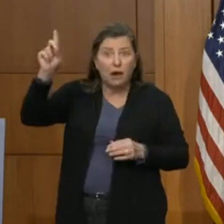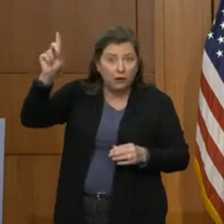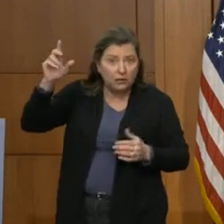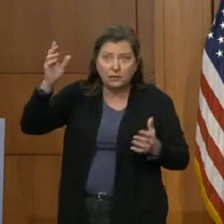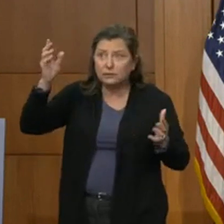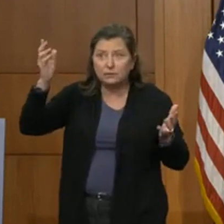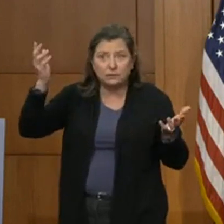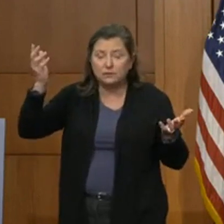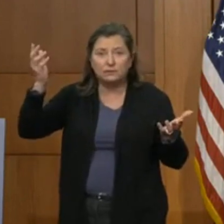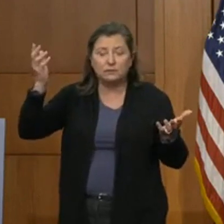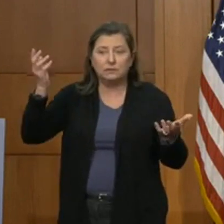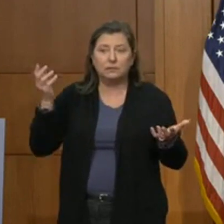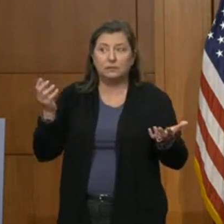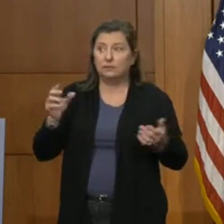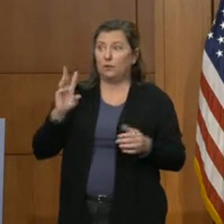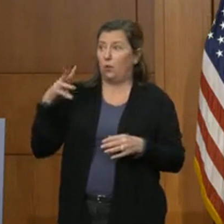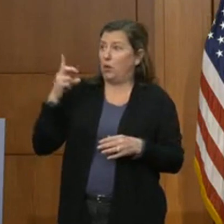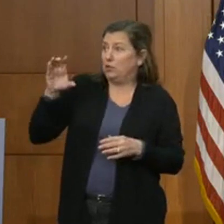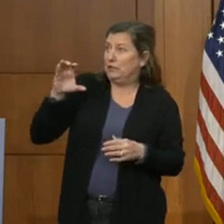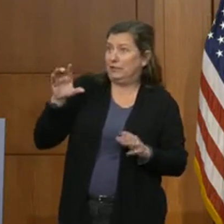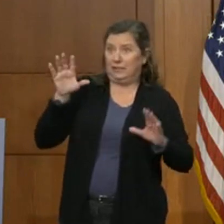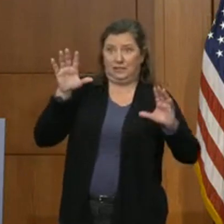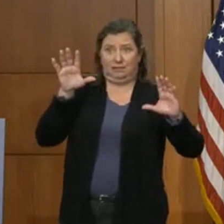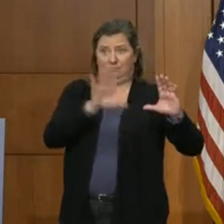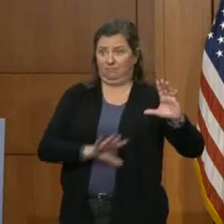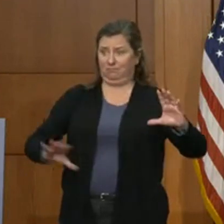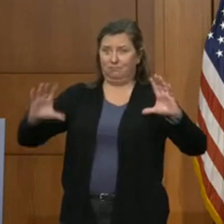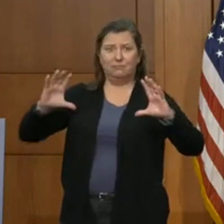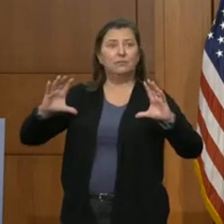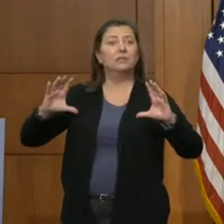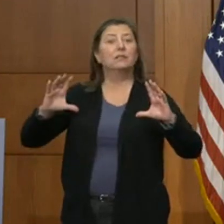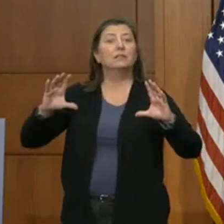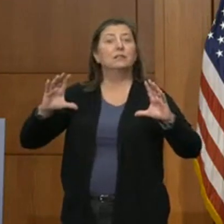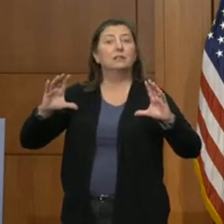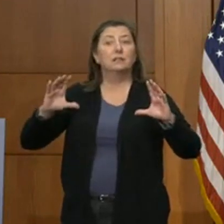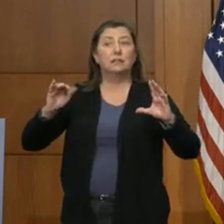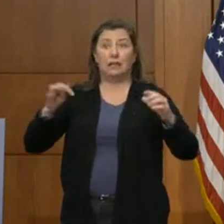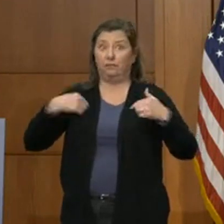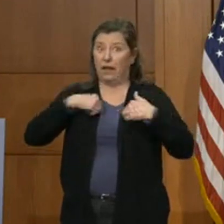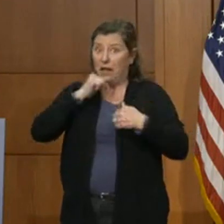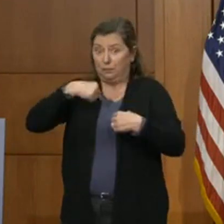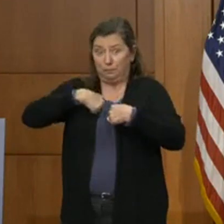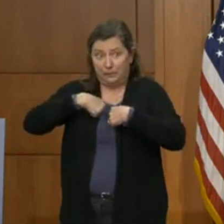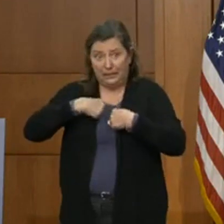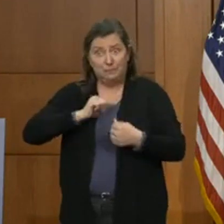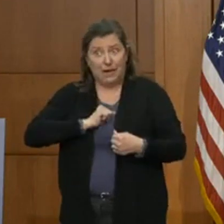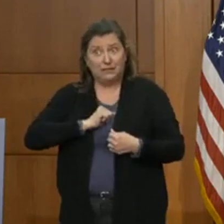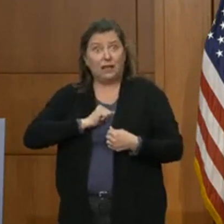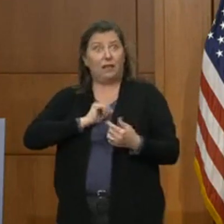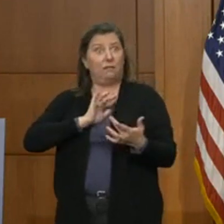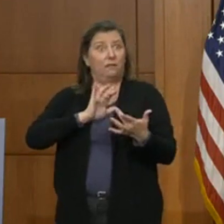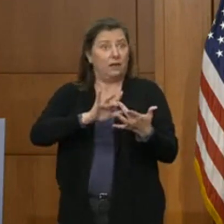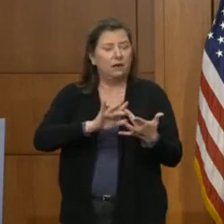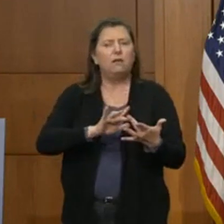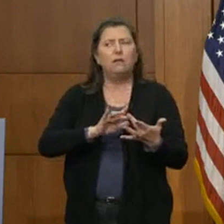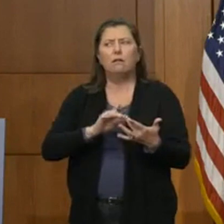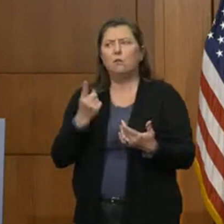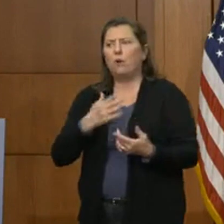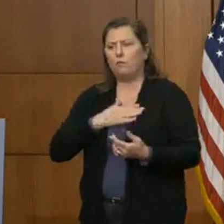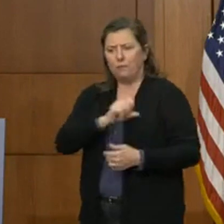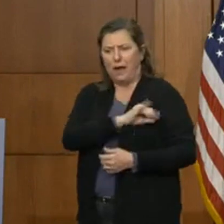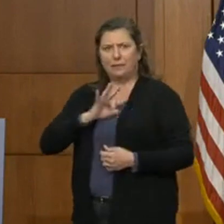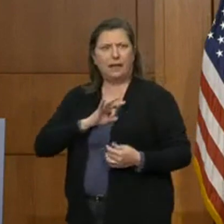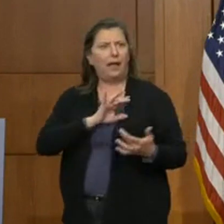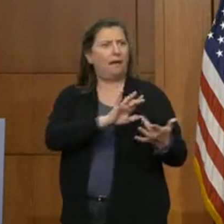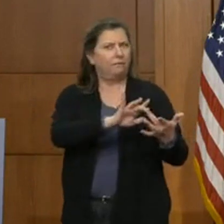Maryland, the District of Columbia. If it hasn't been me personally communicating with them, someone from our staff has